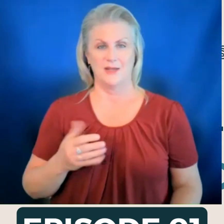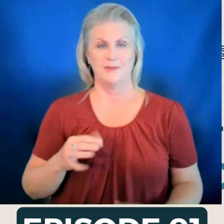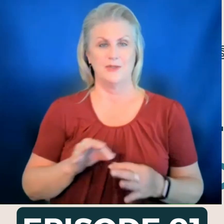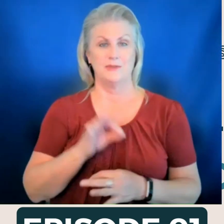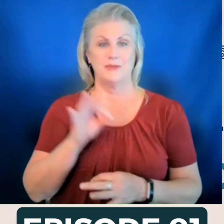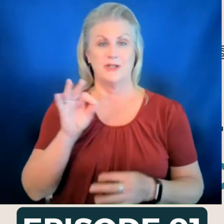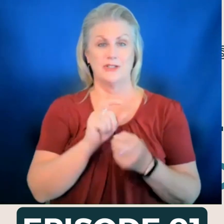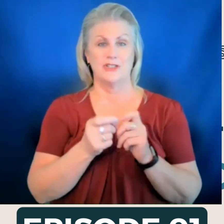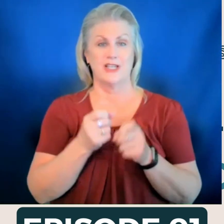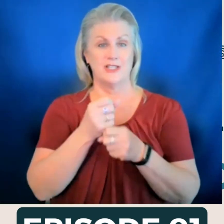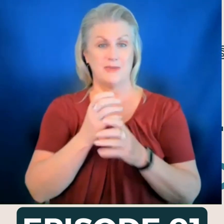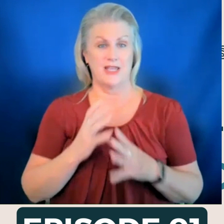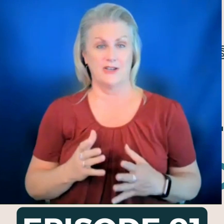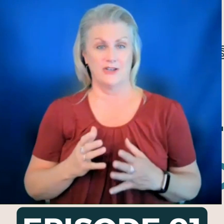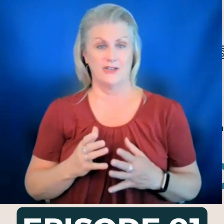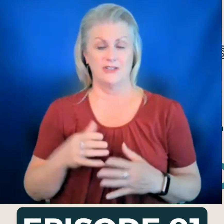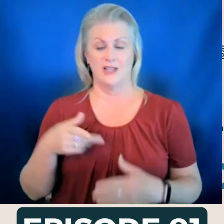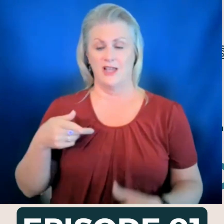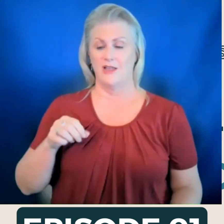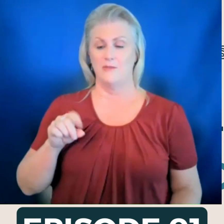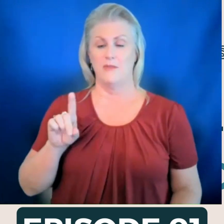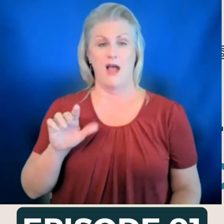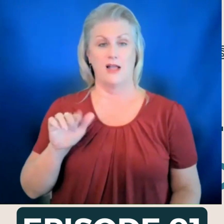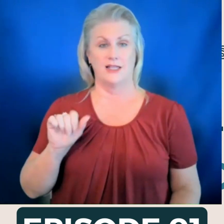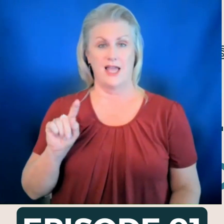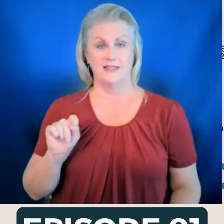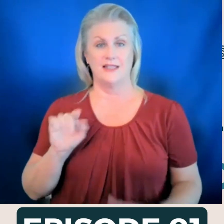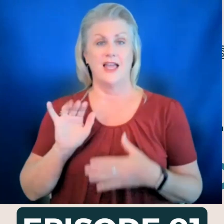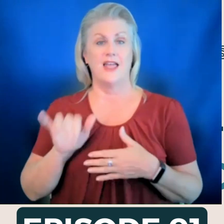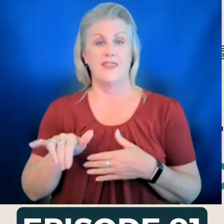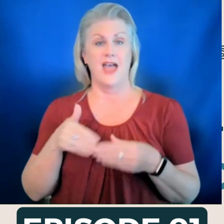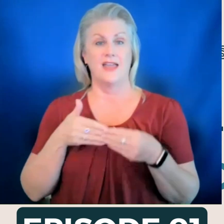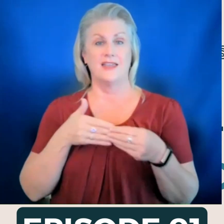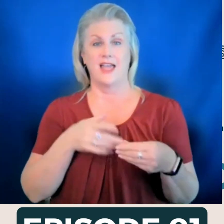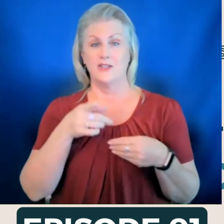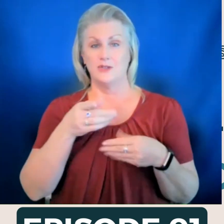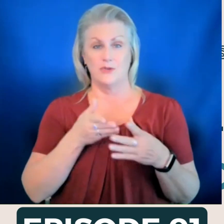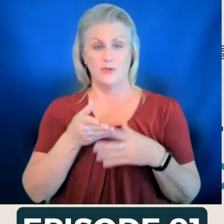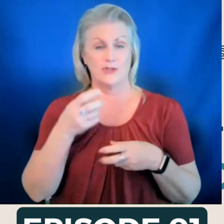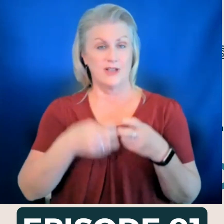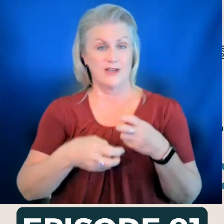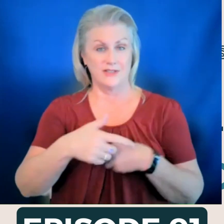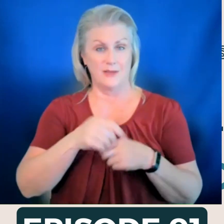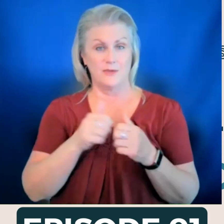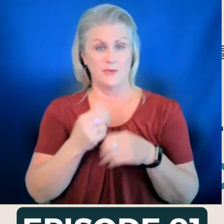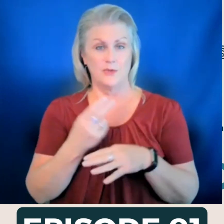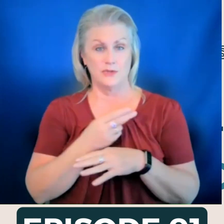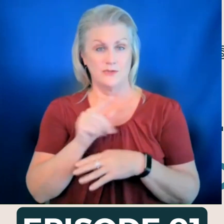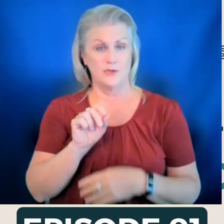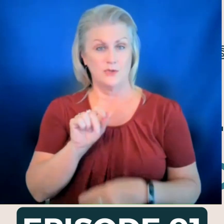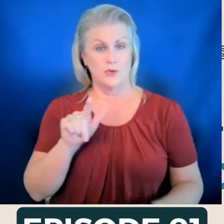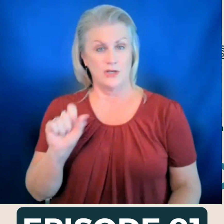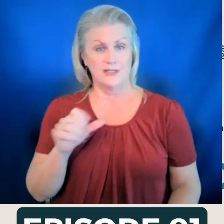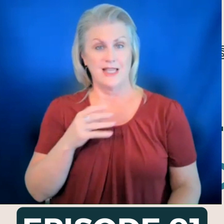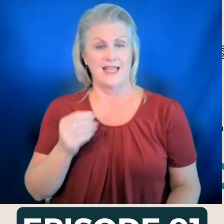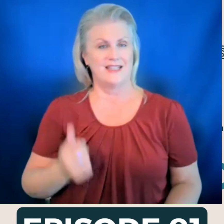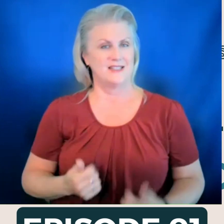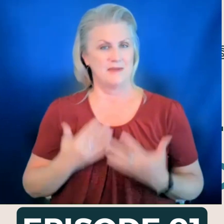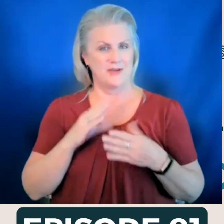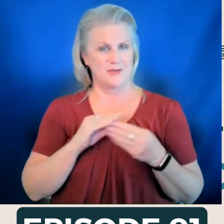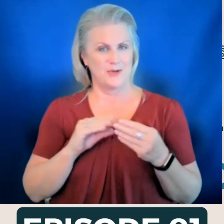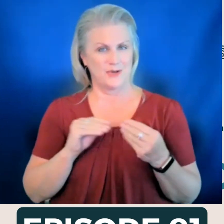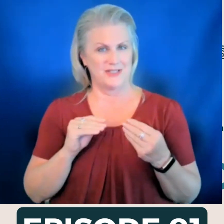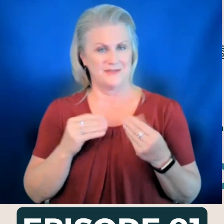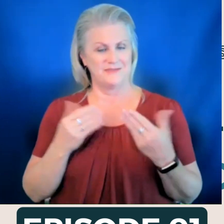Welcome to Spiritual Changemakers, the podcast that guides you through tough times with practical tools and